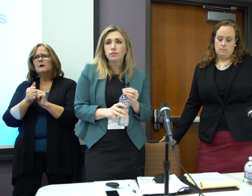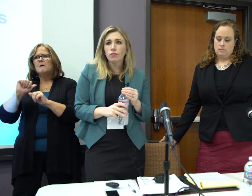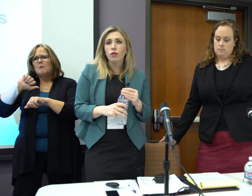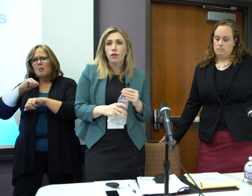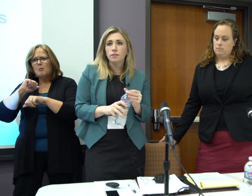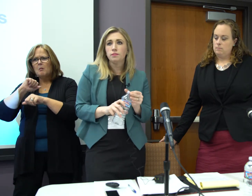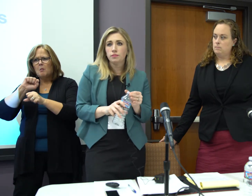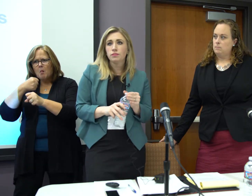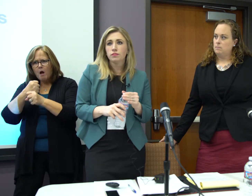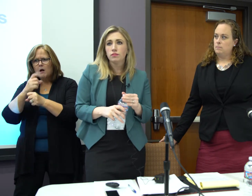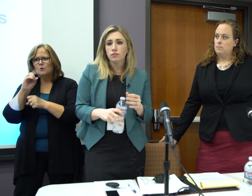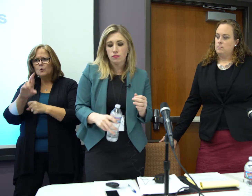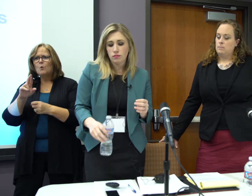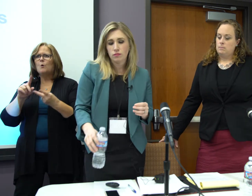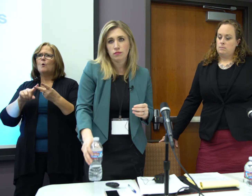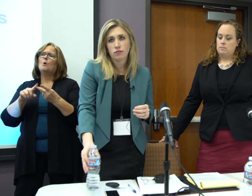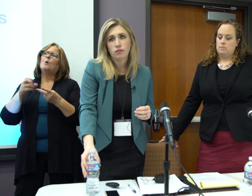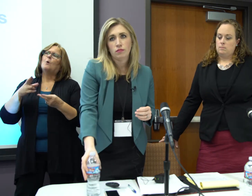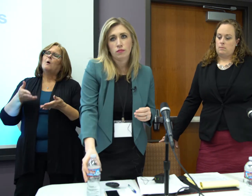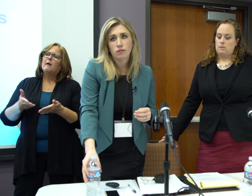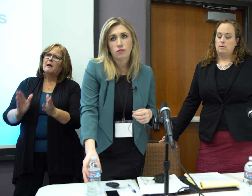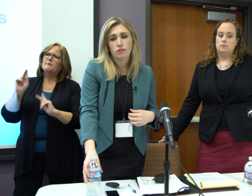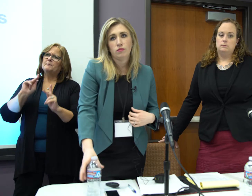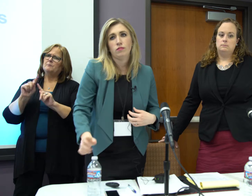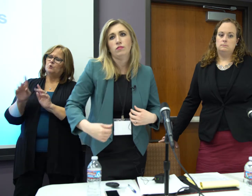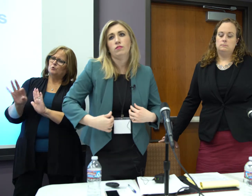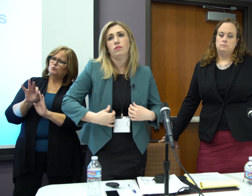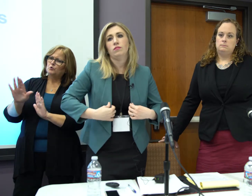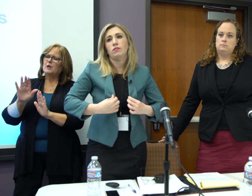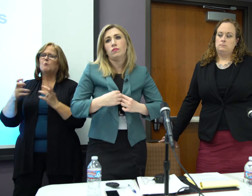locking doors or choosing or allowing people to choose their own roommate,